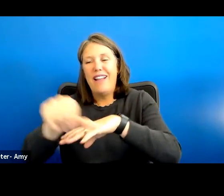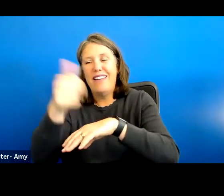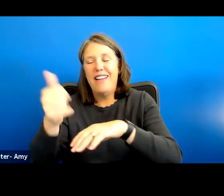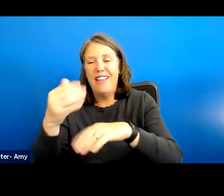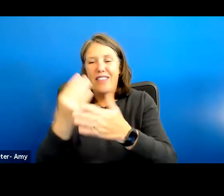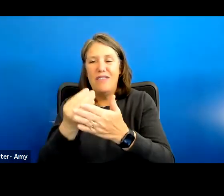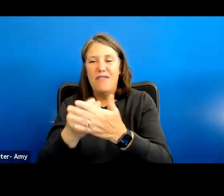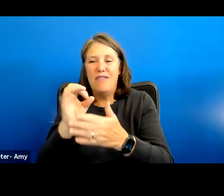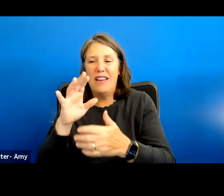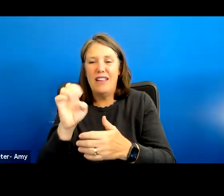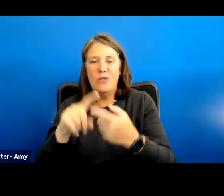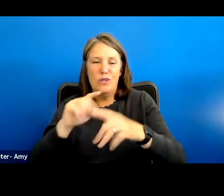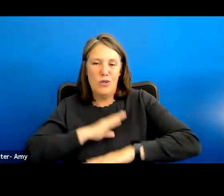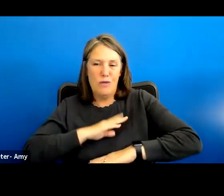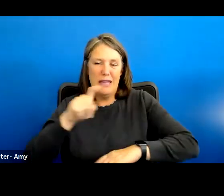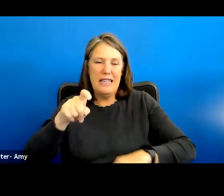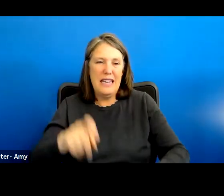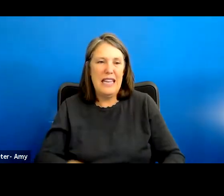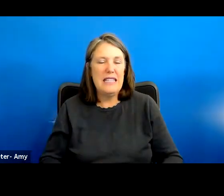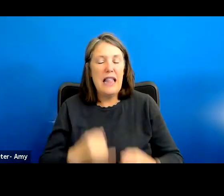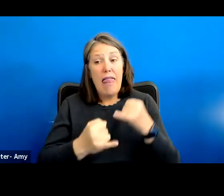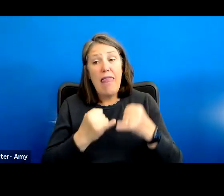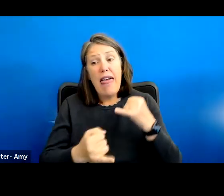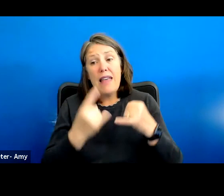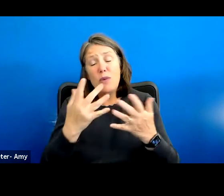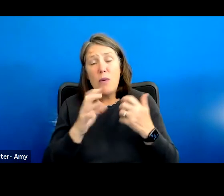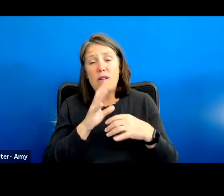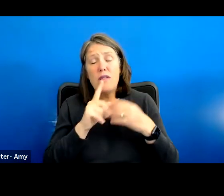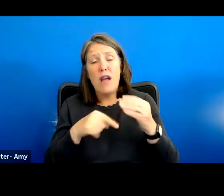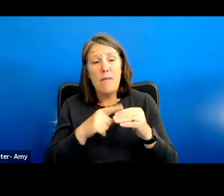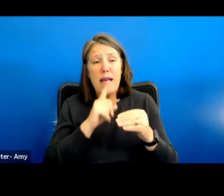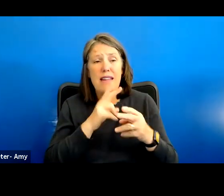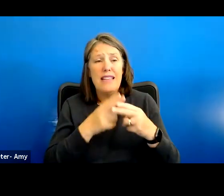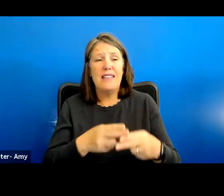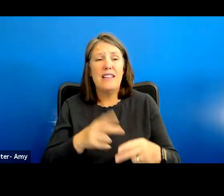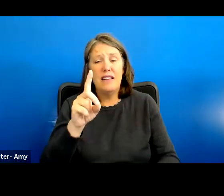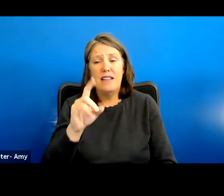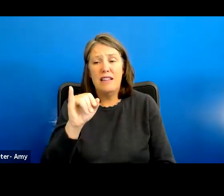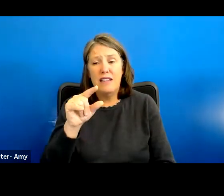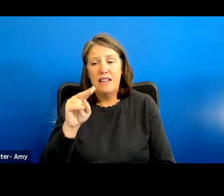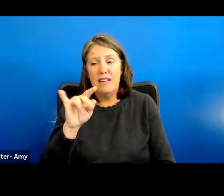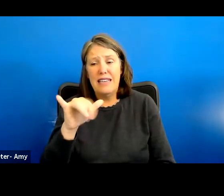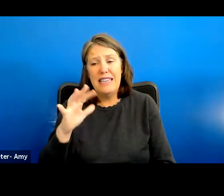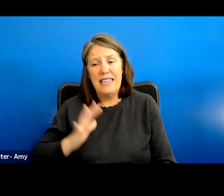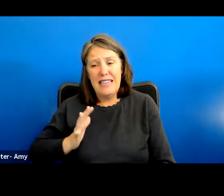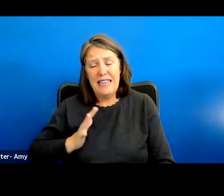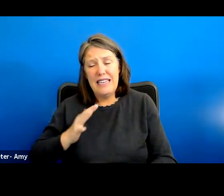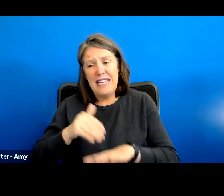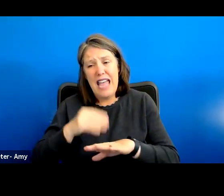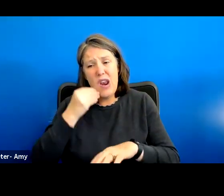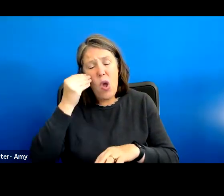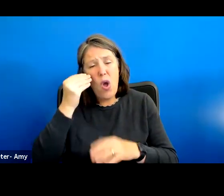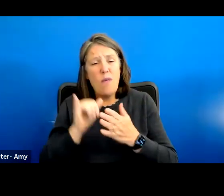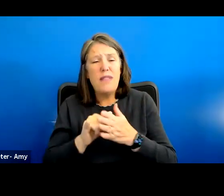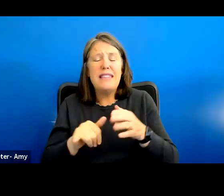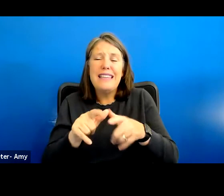needs. The last big one I want to talk about is called Dignity at Home. This is a local